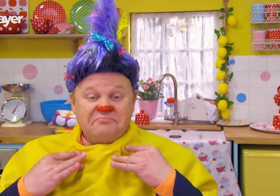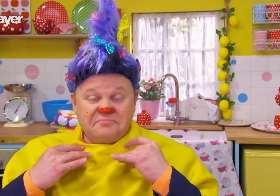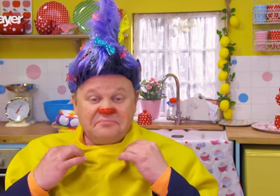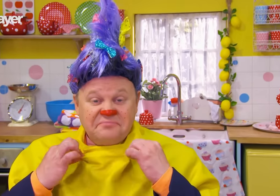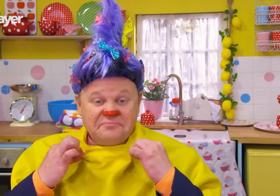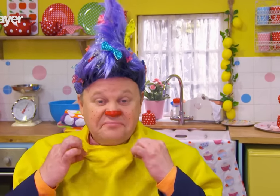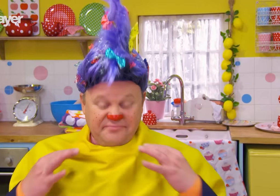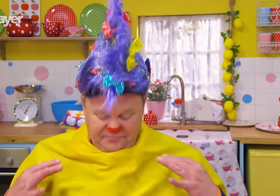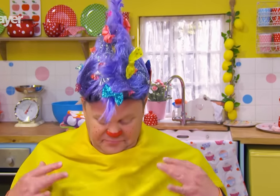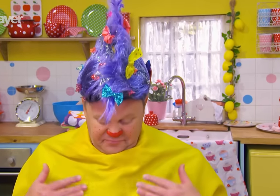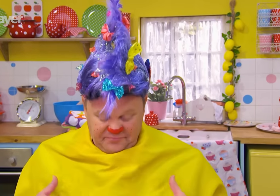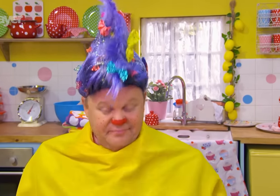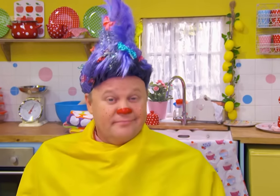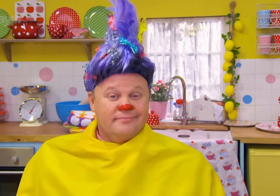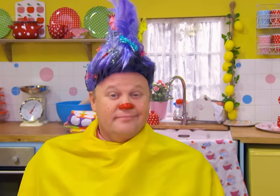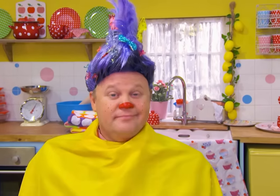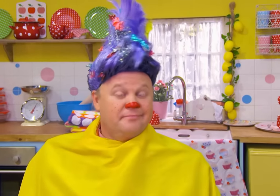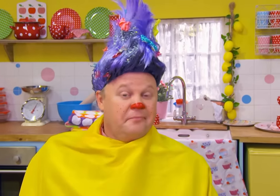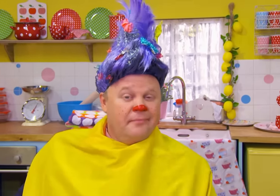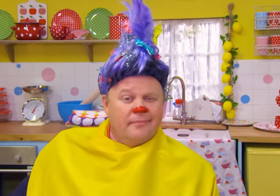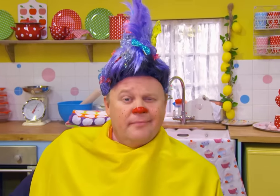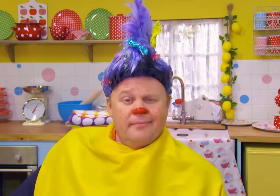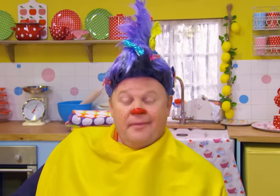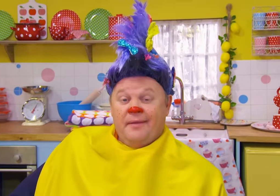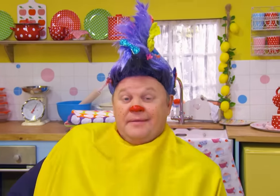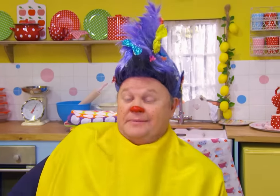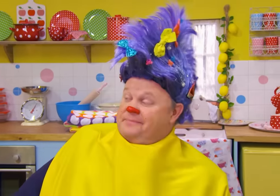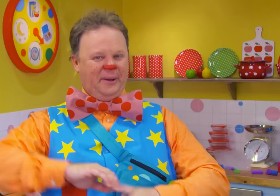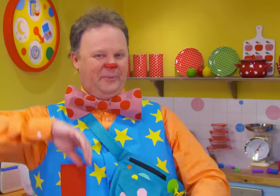Wow, it's brilliant, Mr. Tumble. Well done.